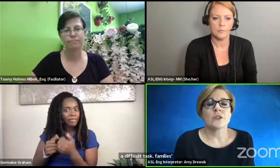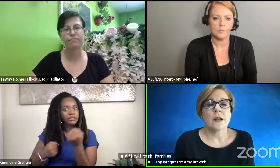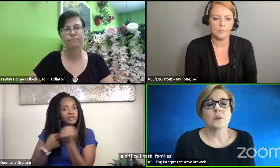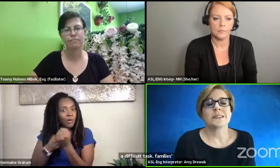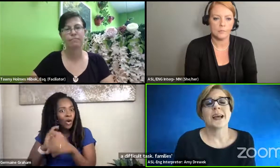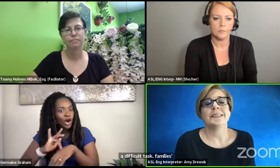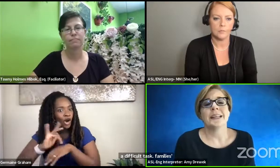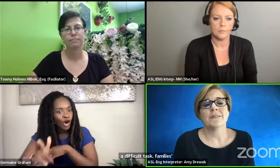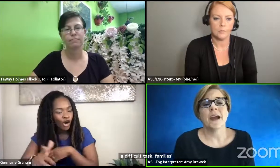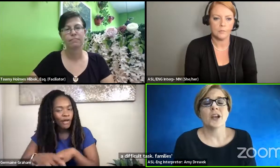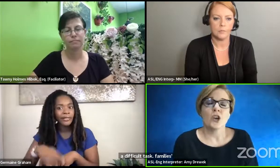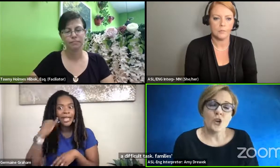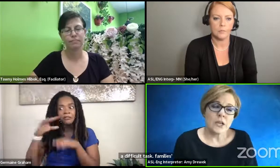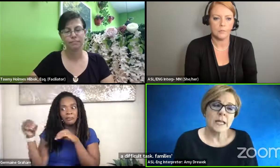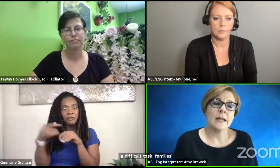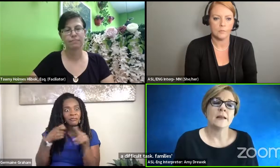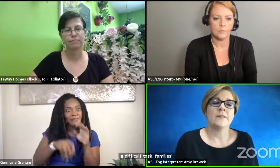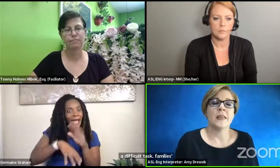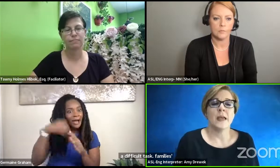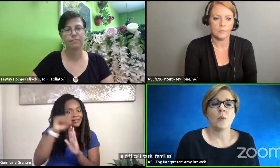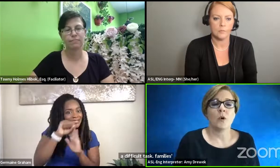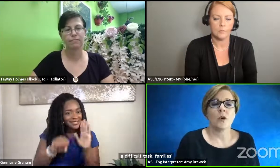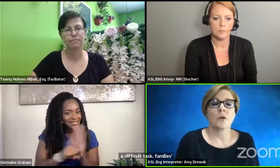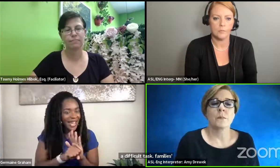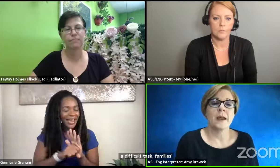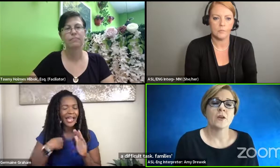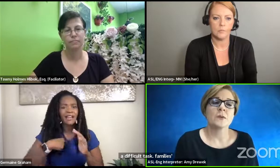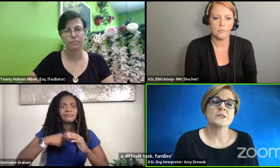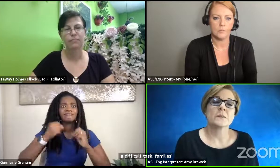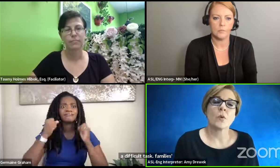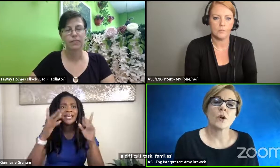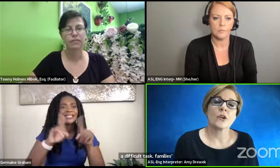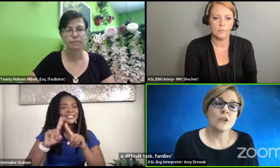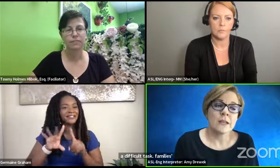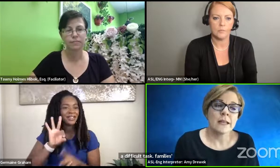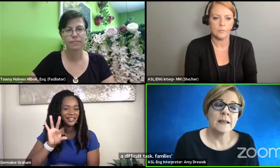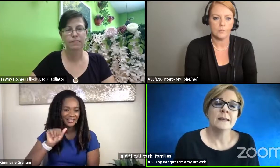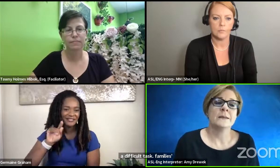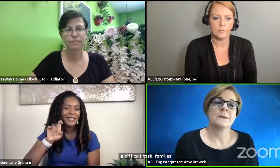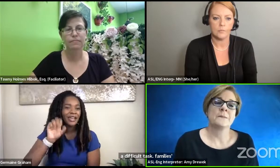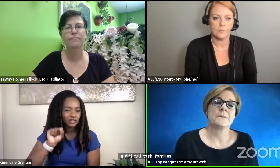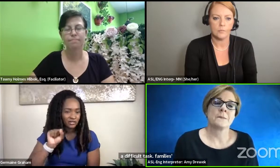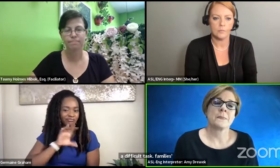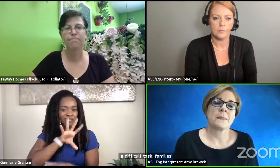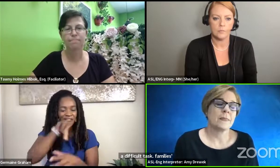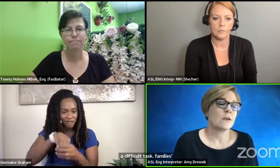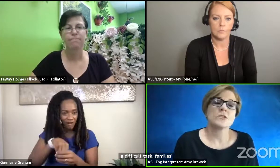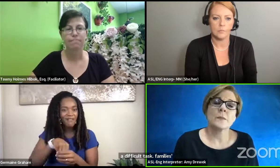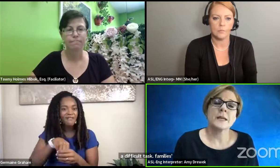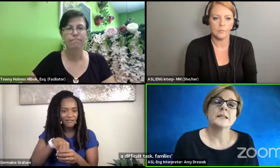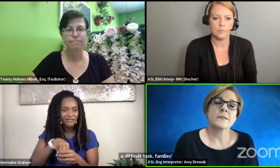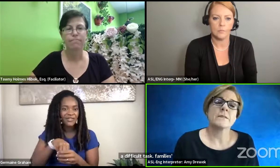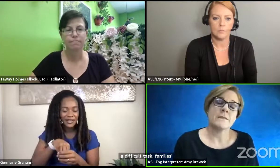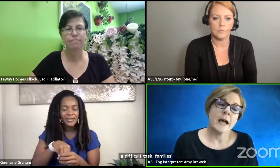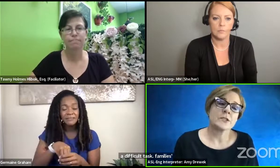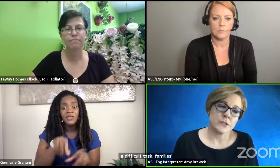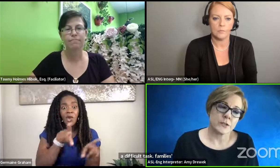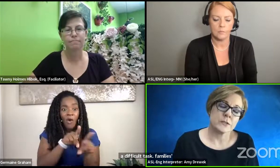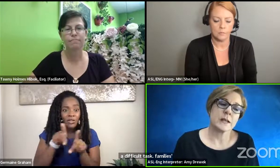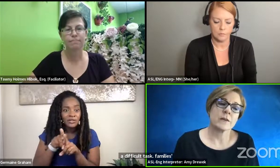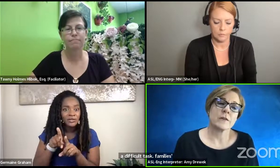Whether or not their child was identified early and if they were paired with support early, there are so many